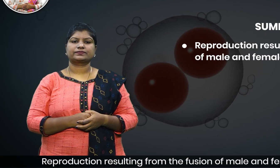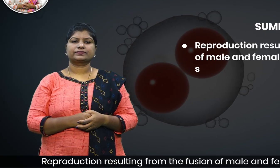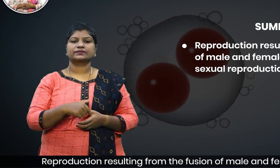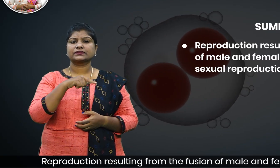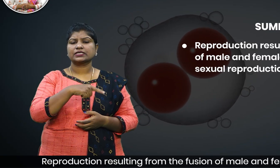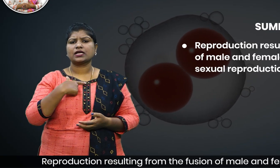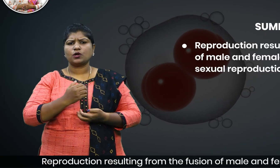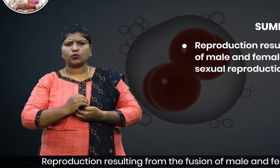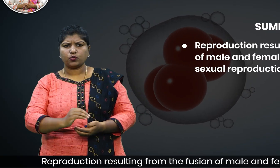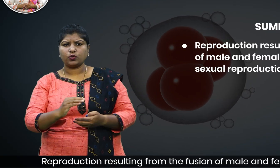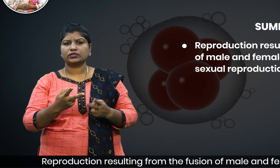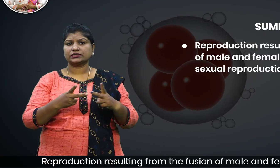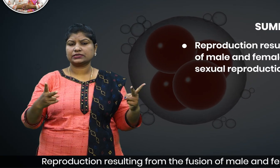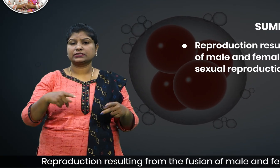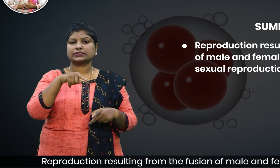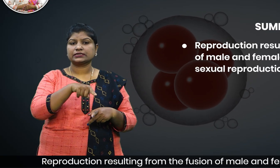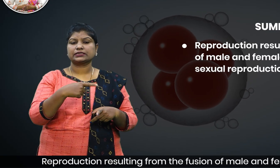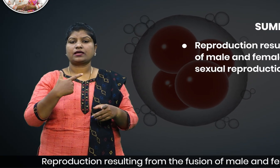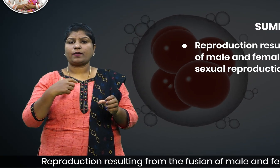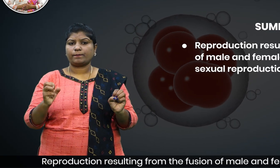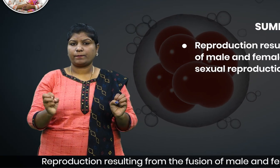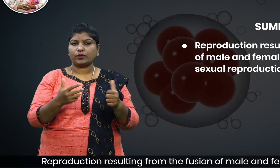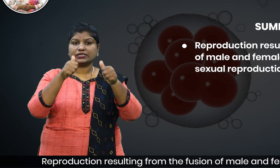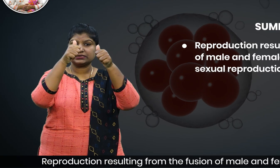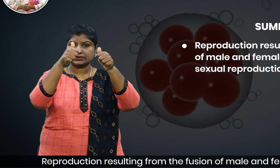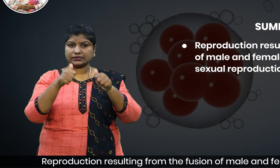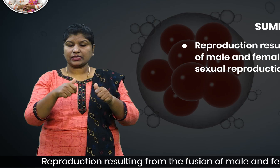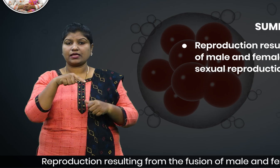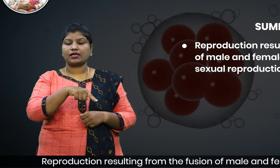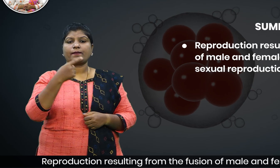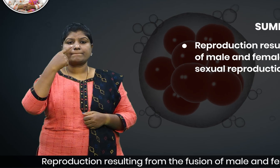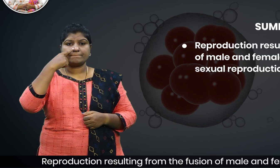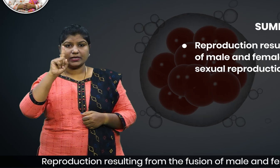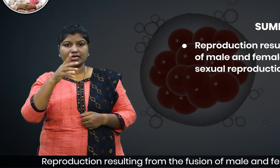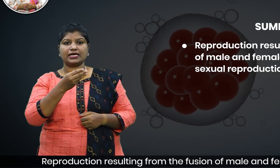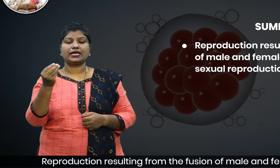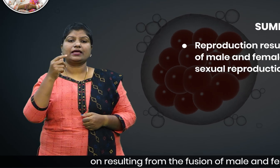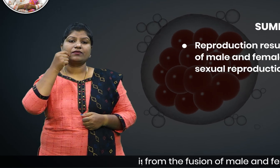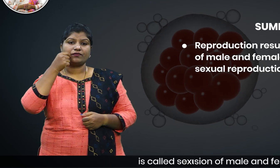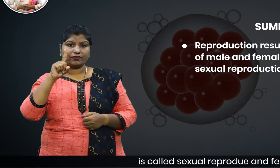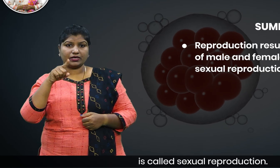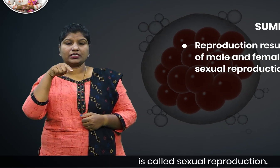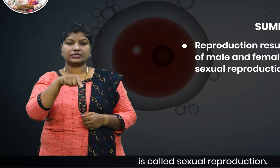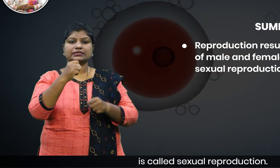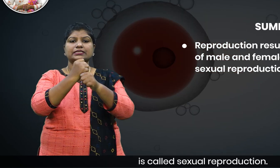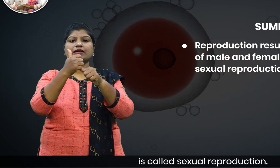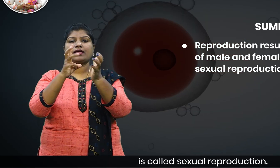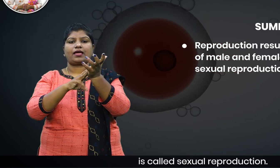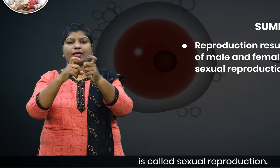Reproduction resulting from the fusion of male and female gametes is